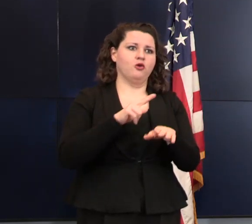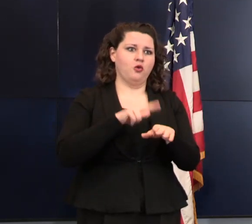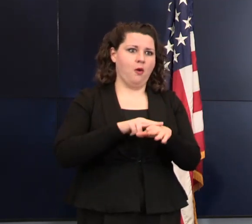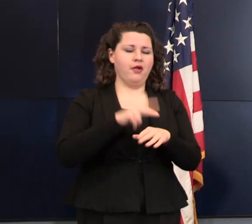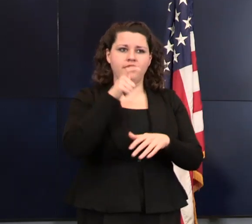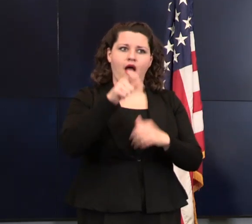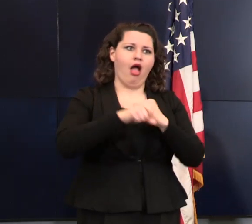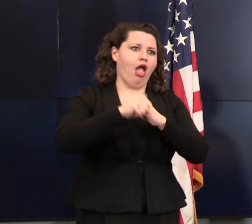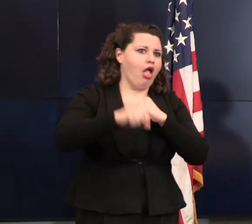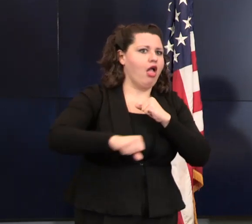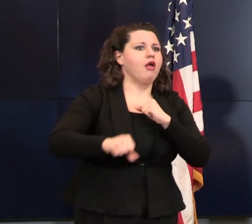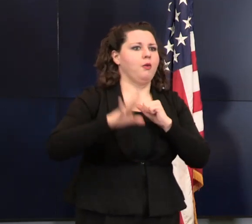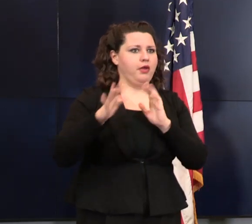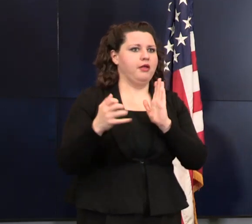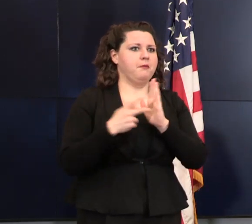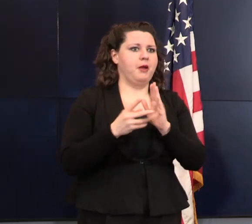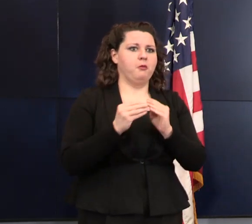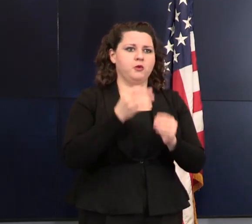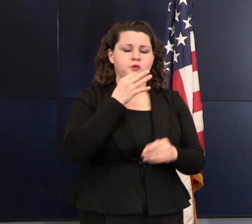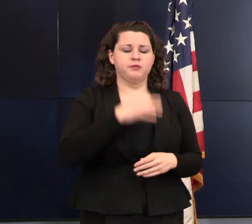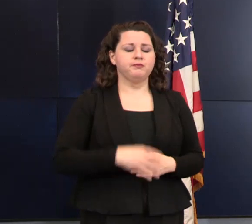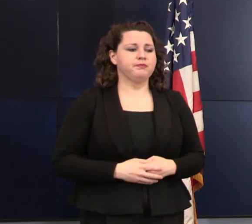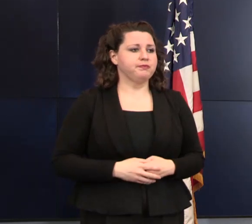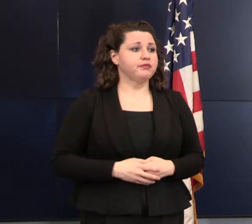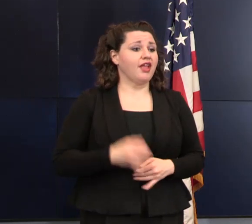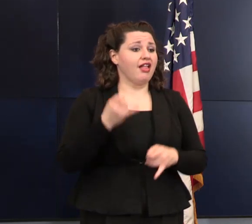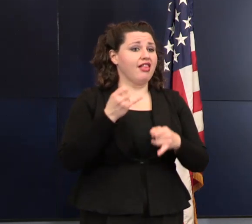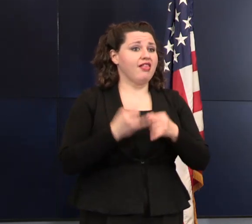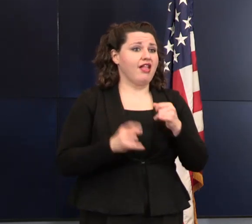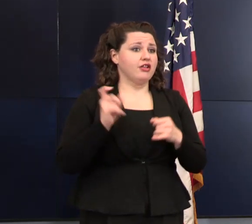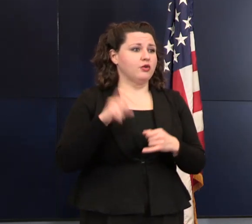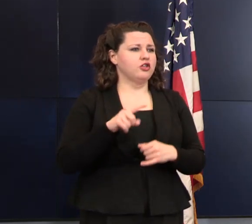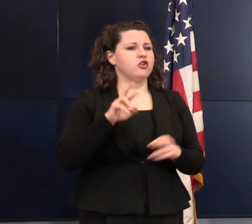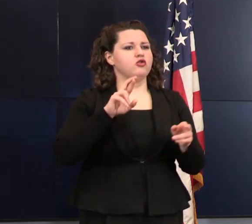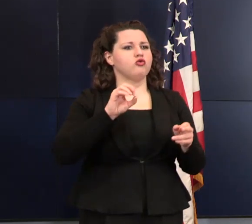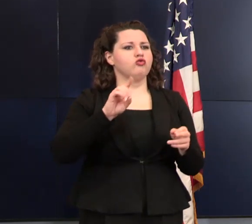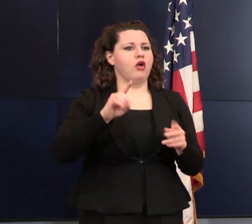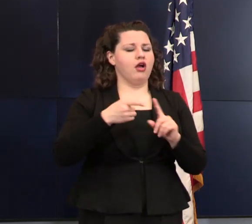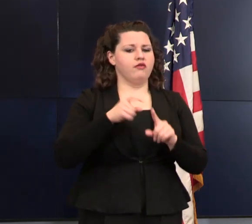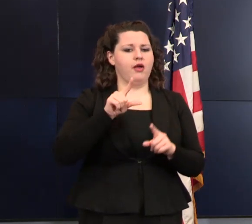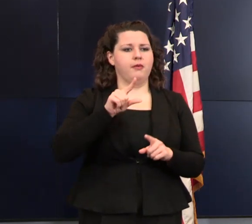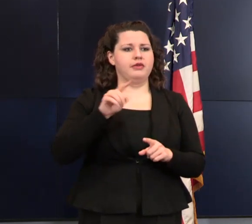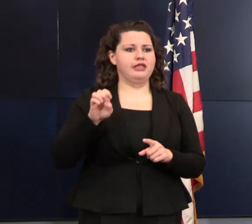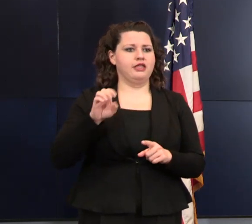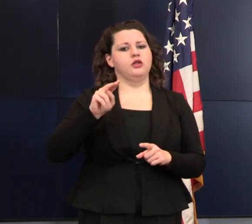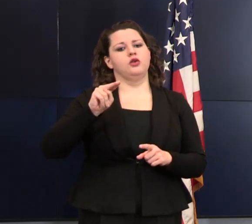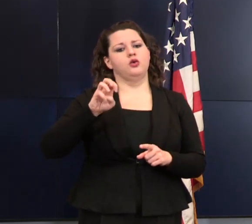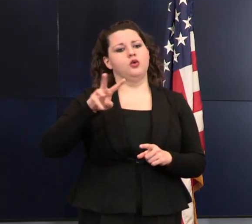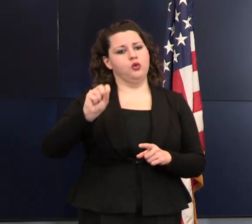sooner rather than later. Okay. Last question, Rod over at Lee News.